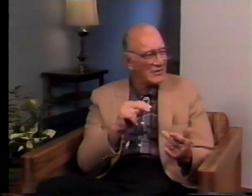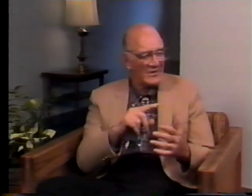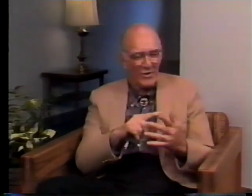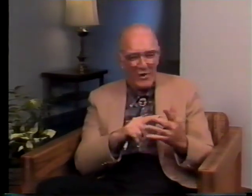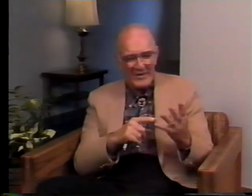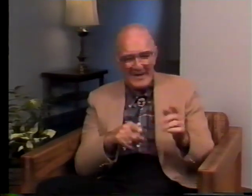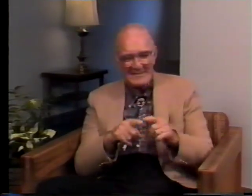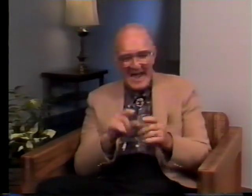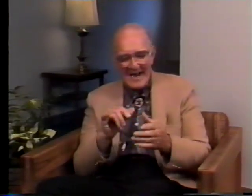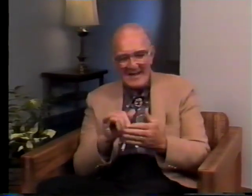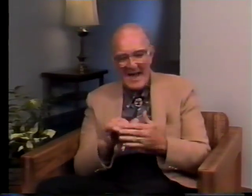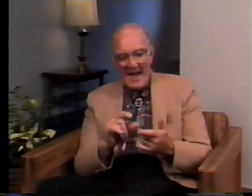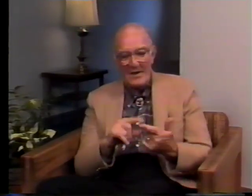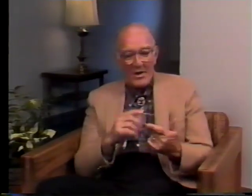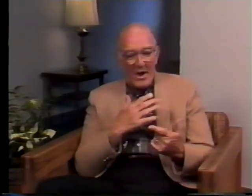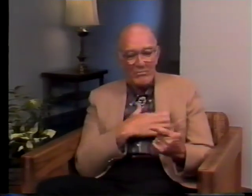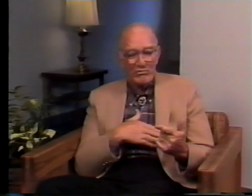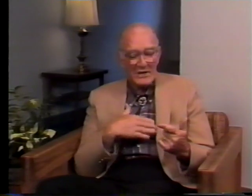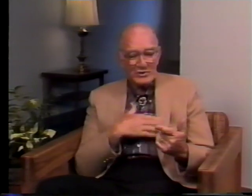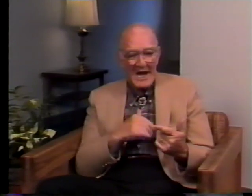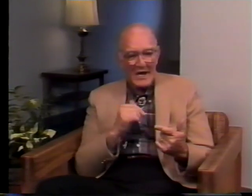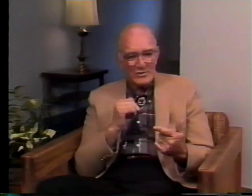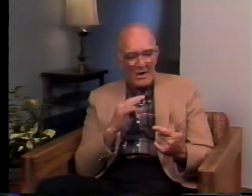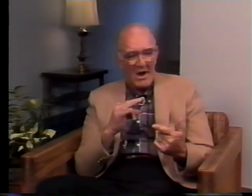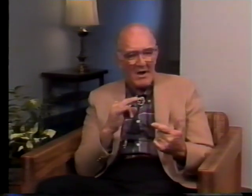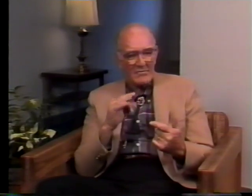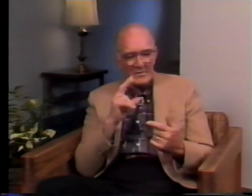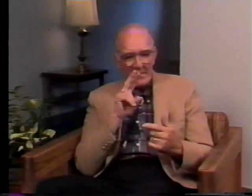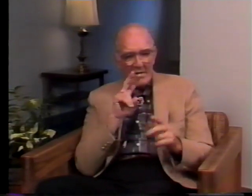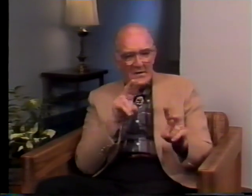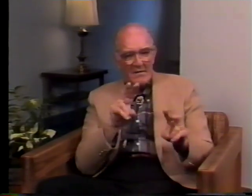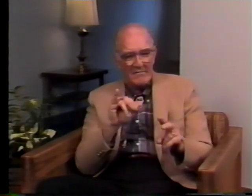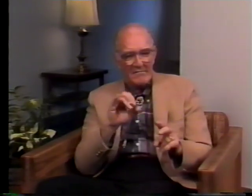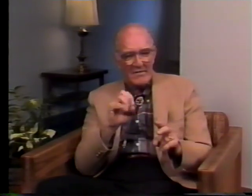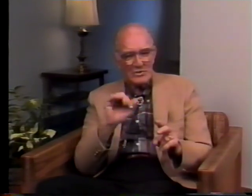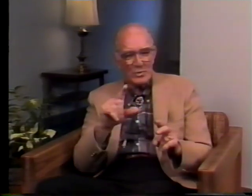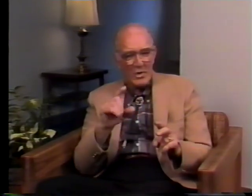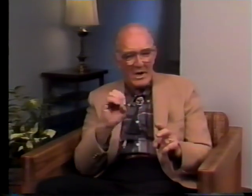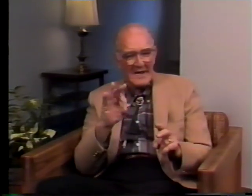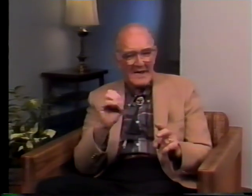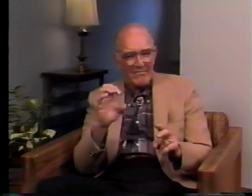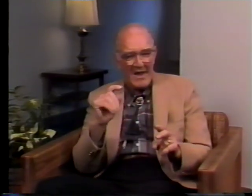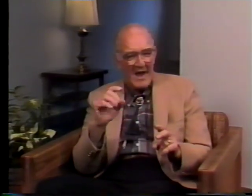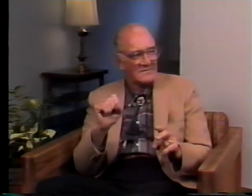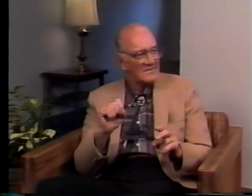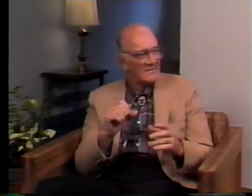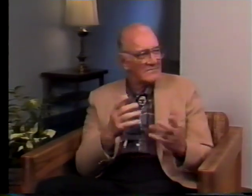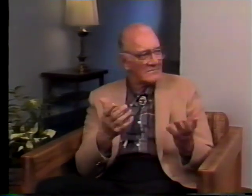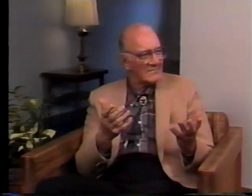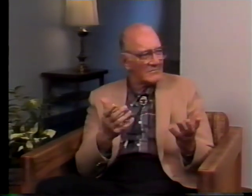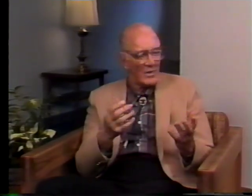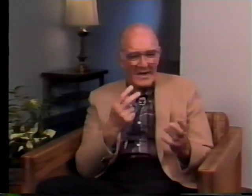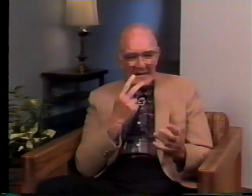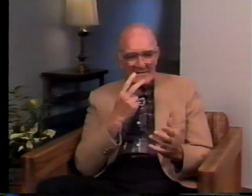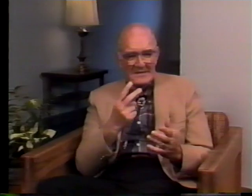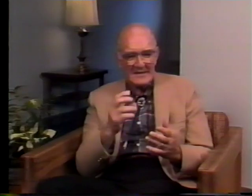alliteration, or things like that. Appreciation of the visual effects. When they see